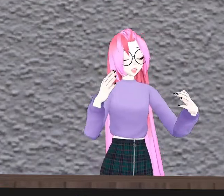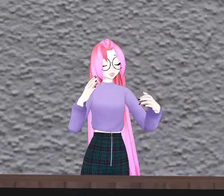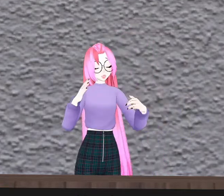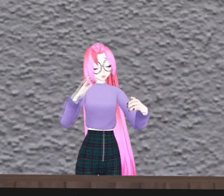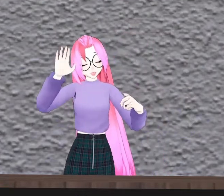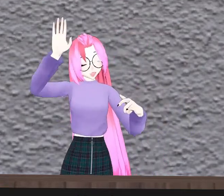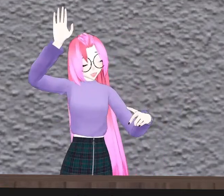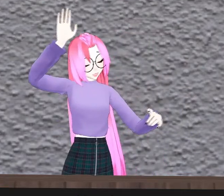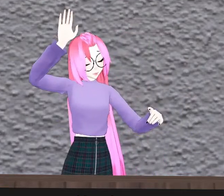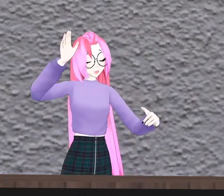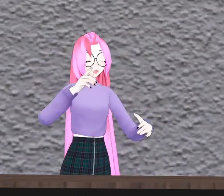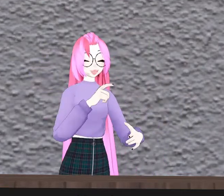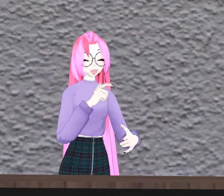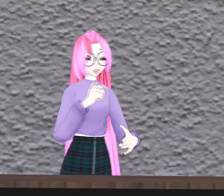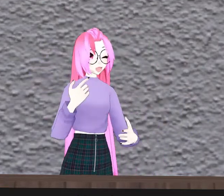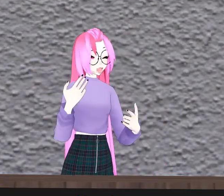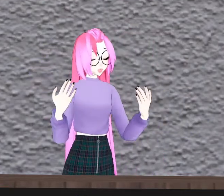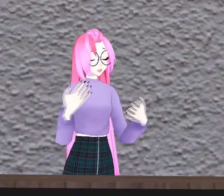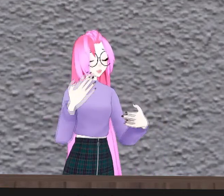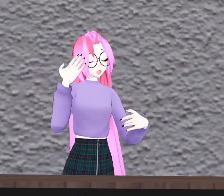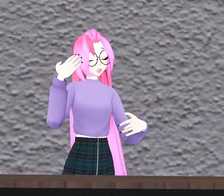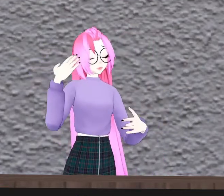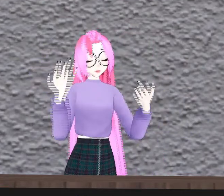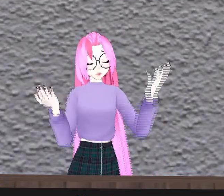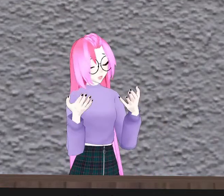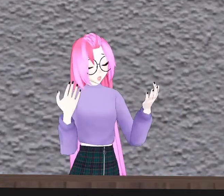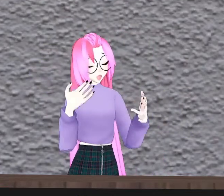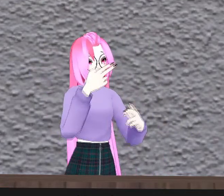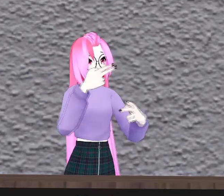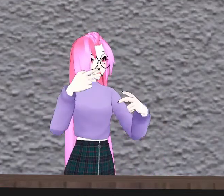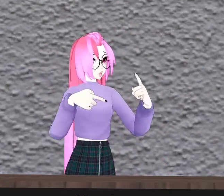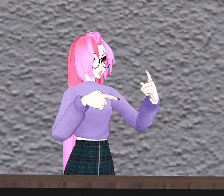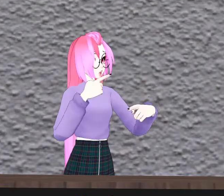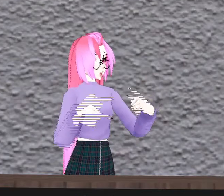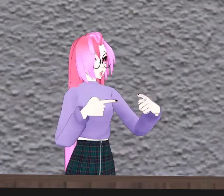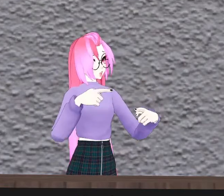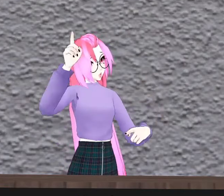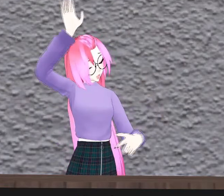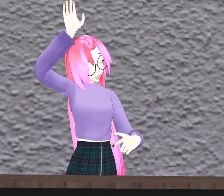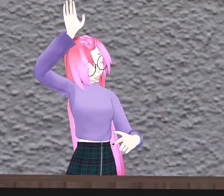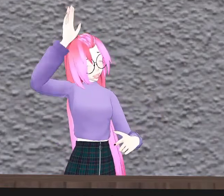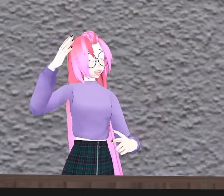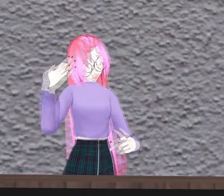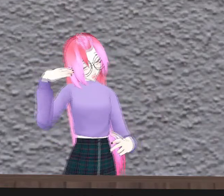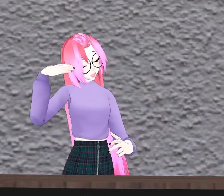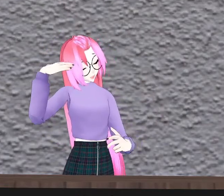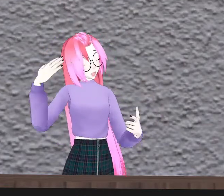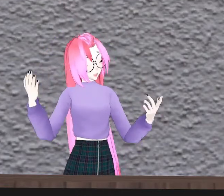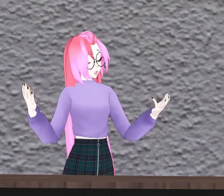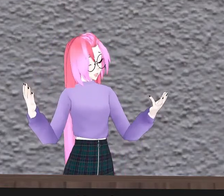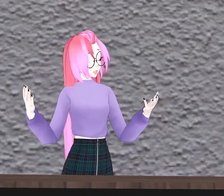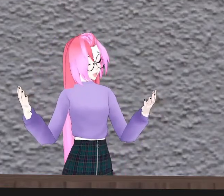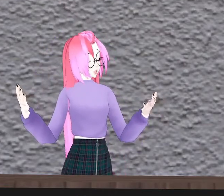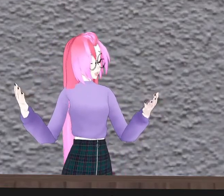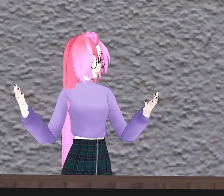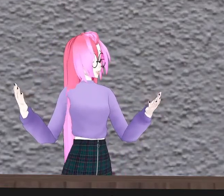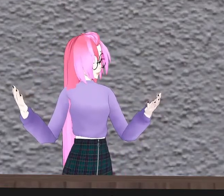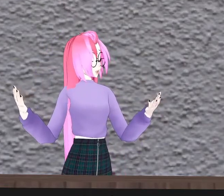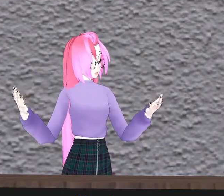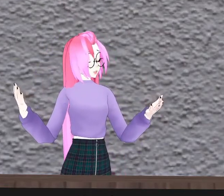show of hands, who here knows what a name sign is? Raise your hand. If you're like, yeah, I know what a name sign is. I know what